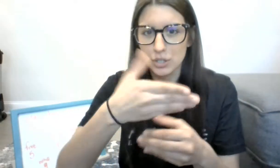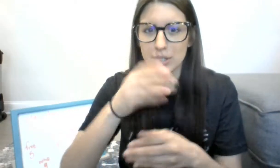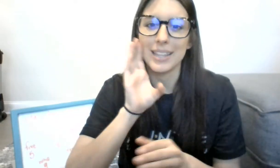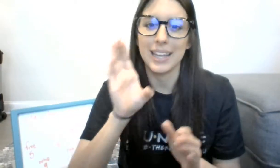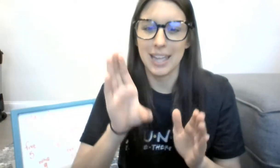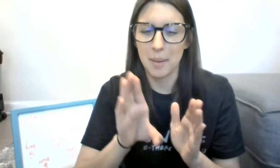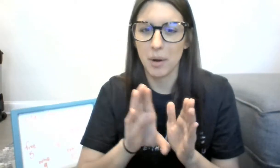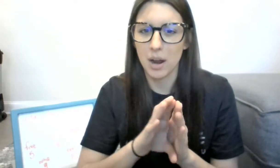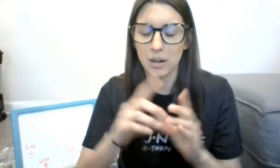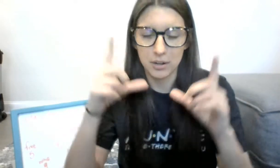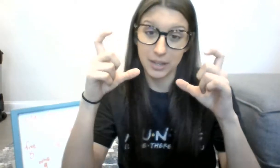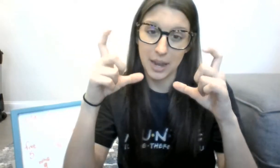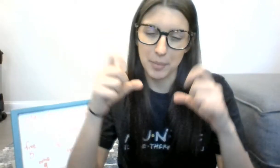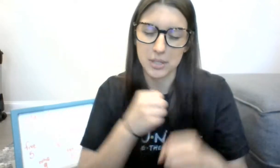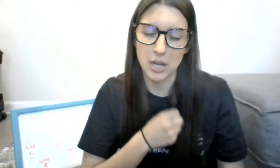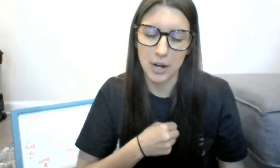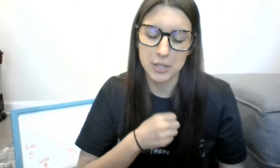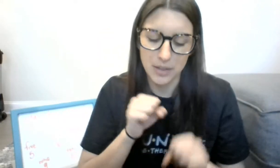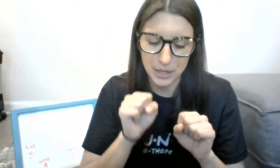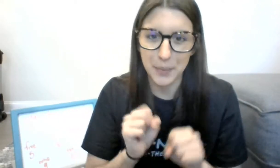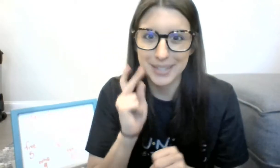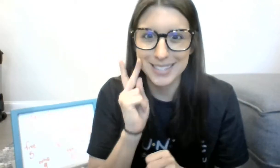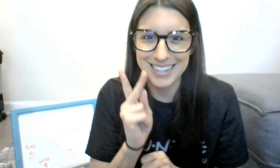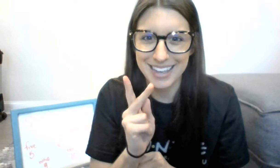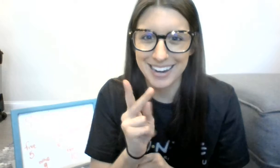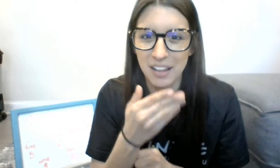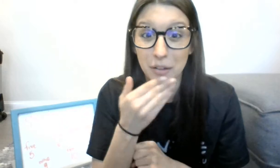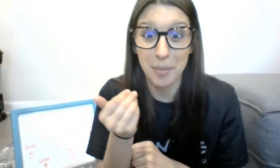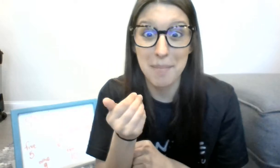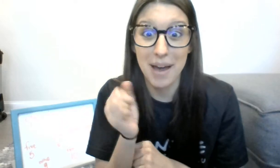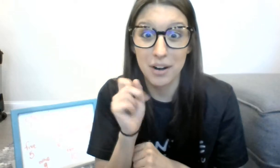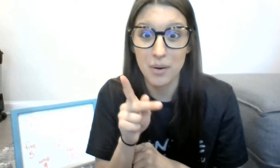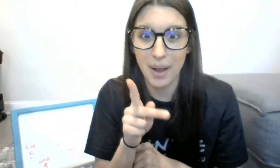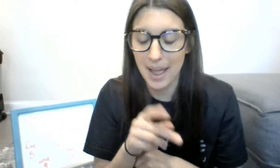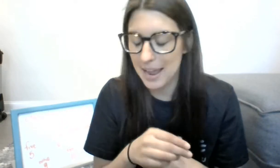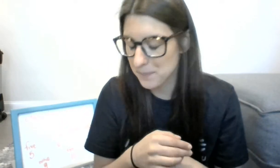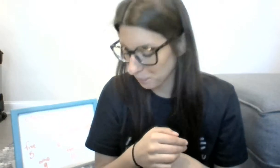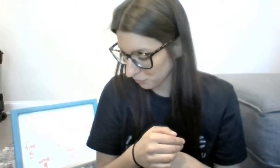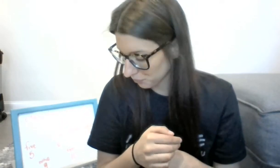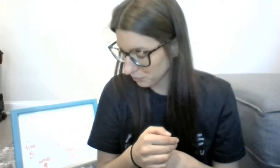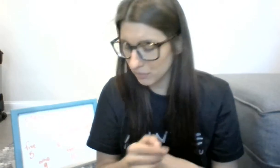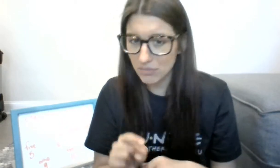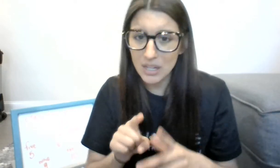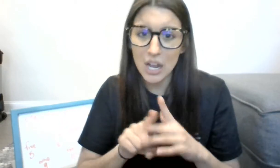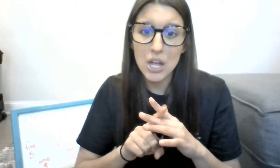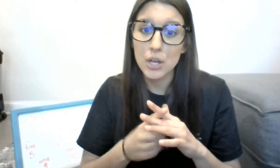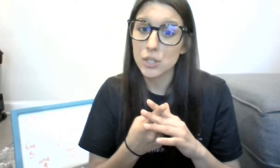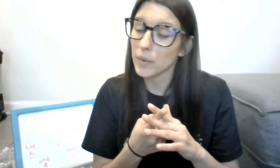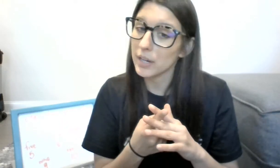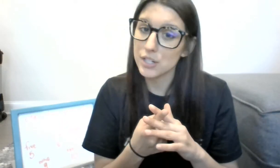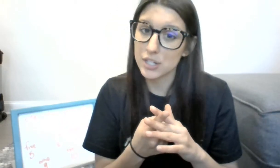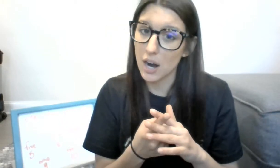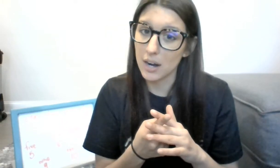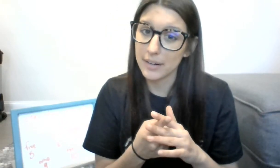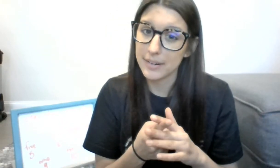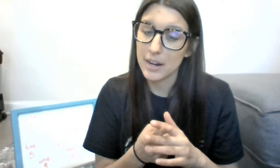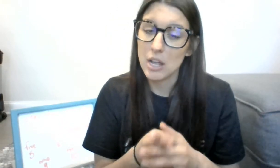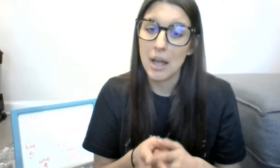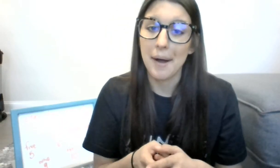to the camera, so that you can see it a little bit better, okay? So we're going to start